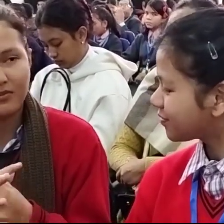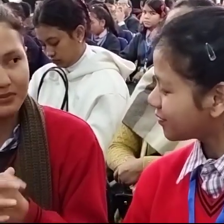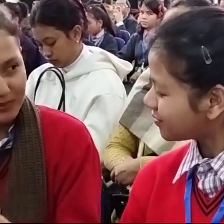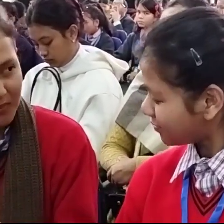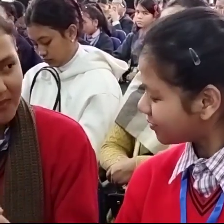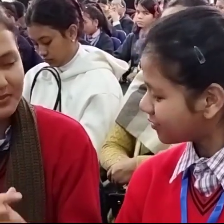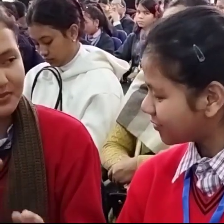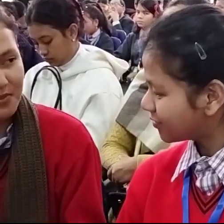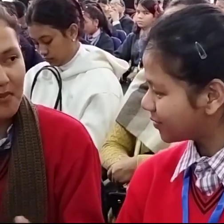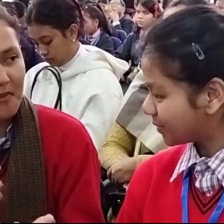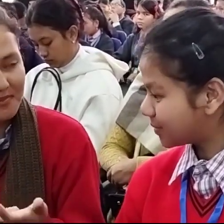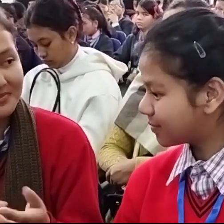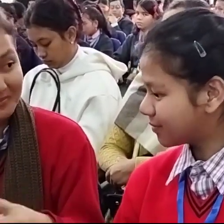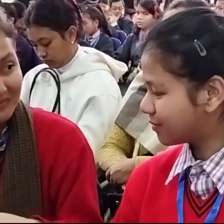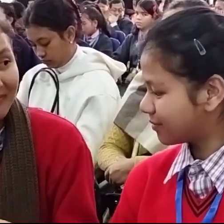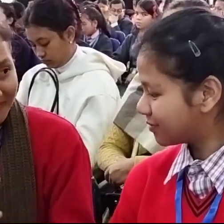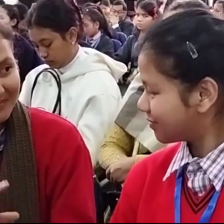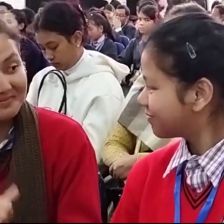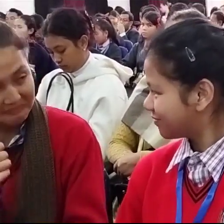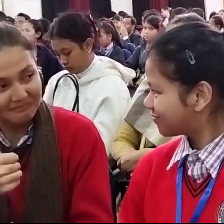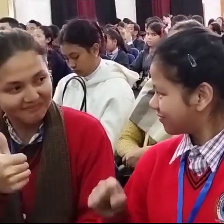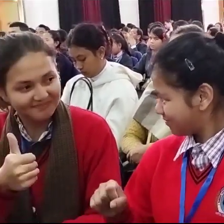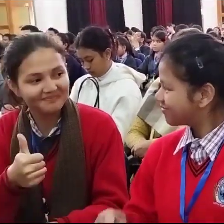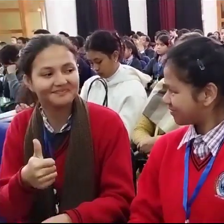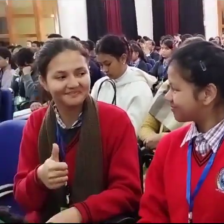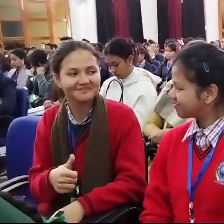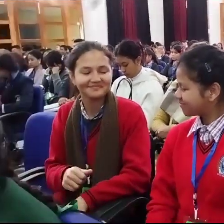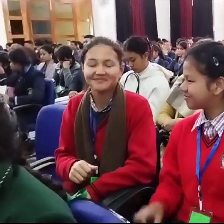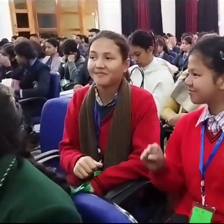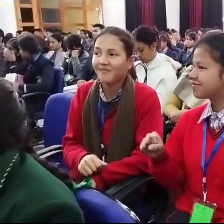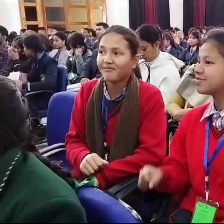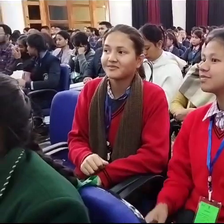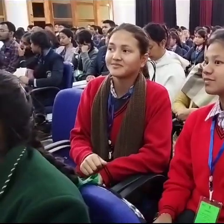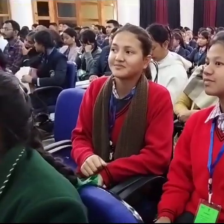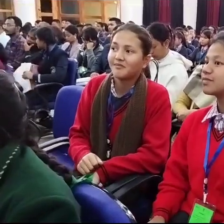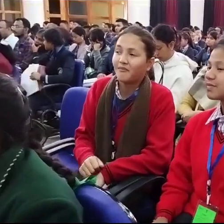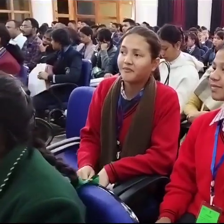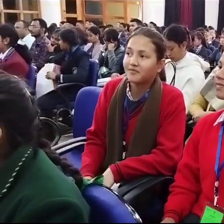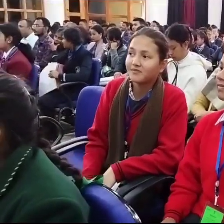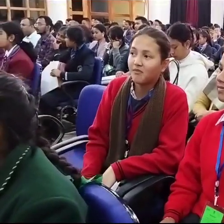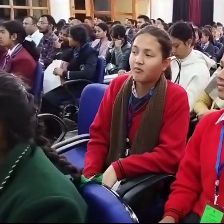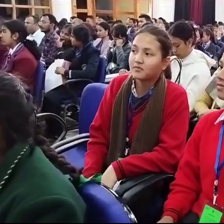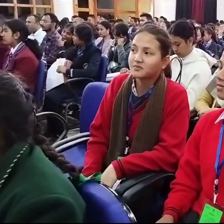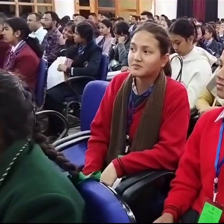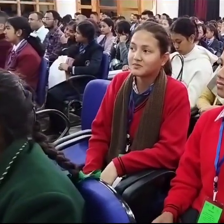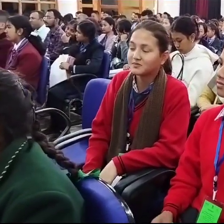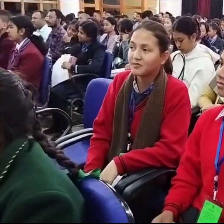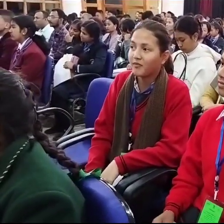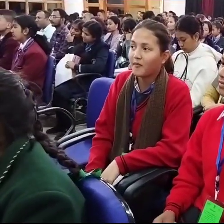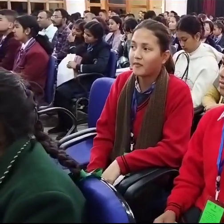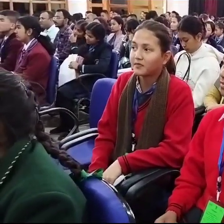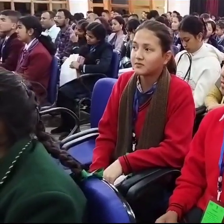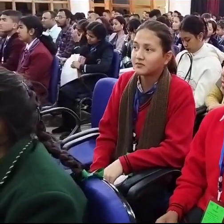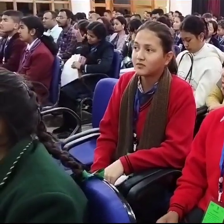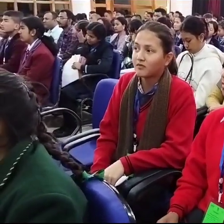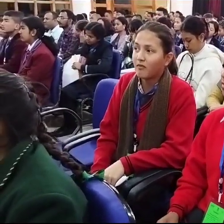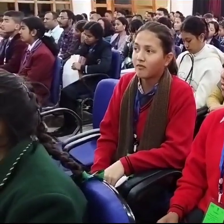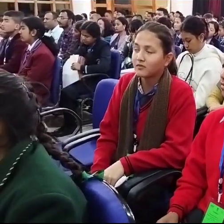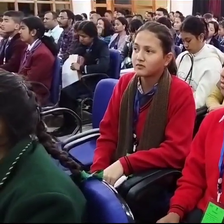simple instrument, that is a thermometer, of which I believe many rural students have not even seen one, a